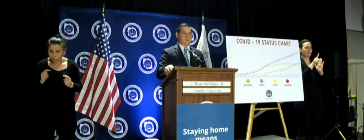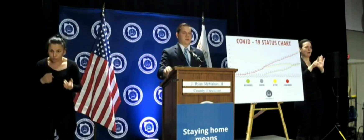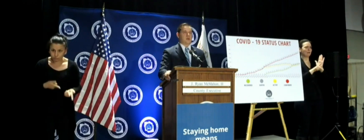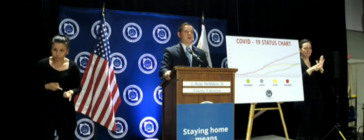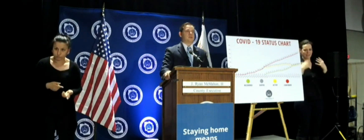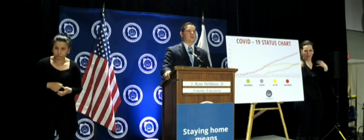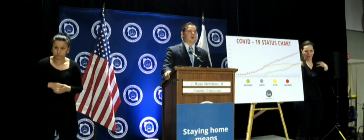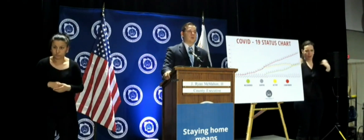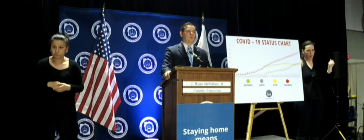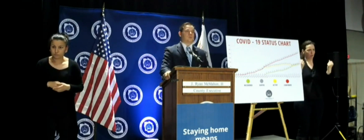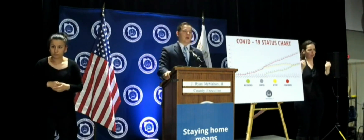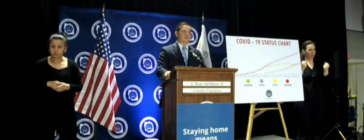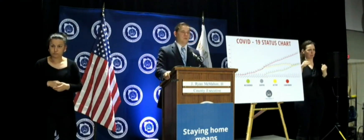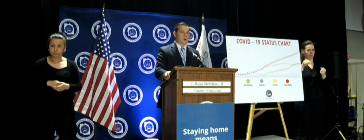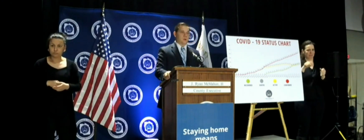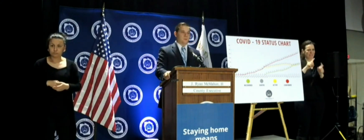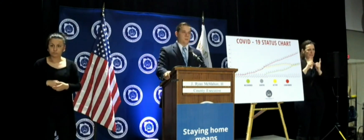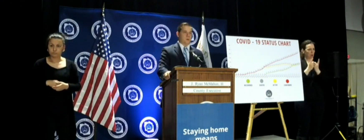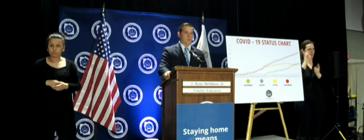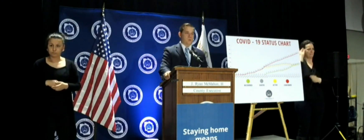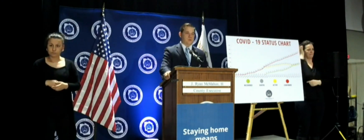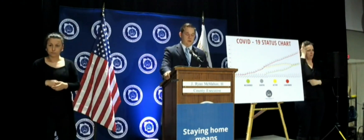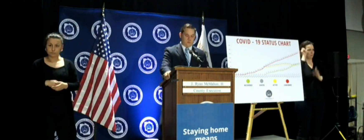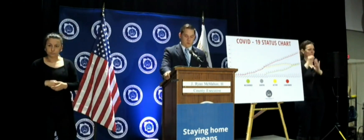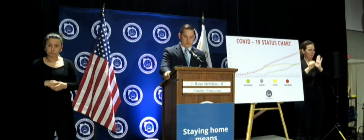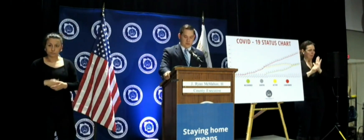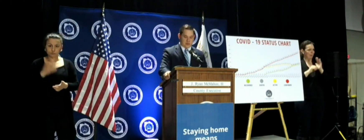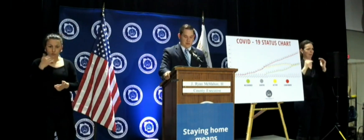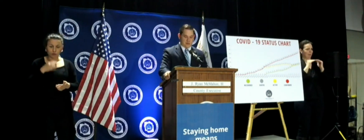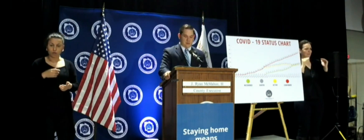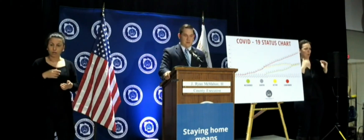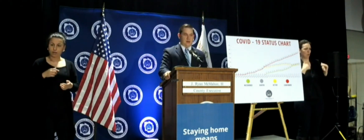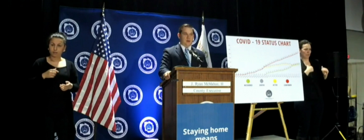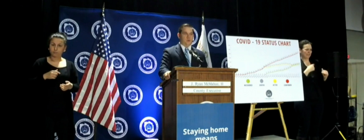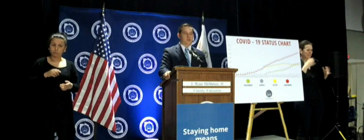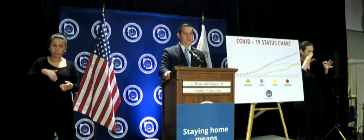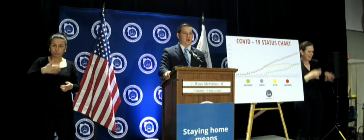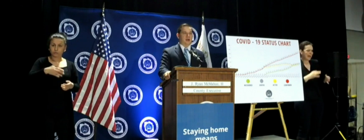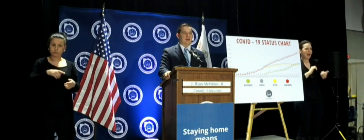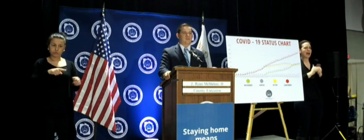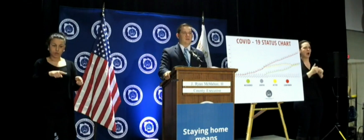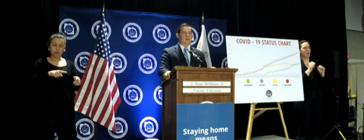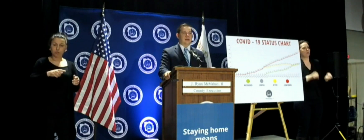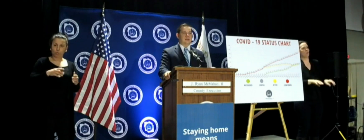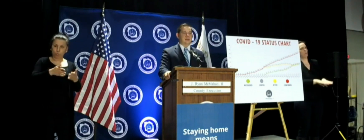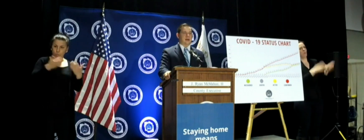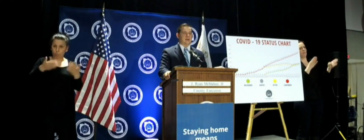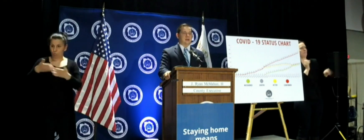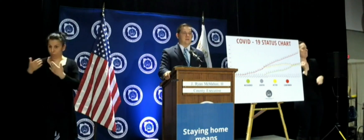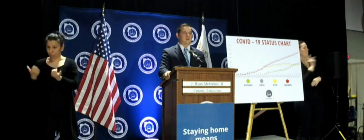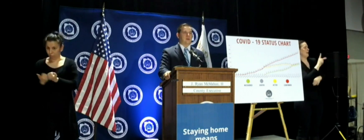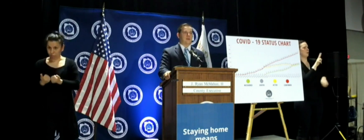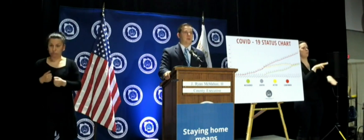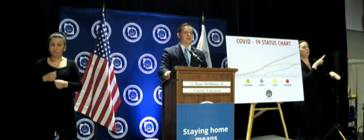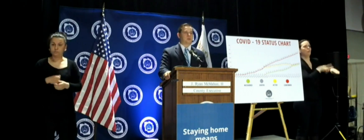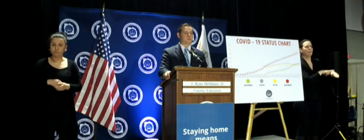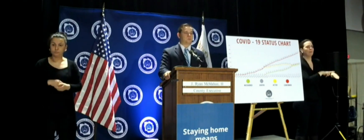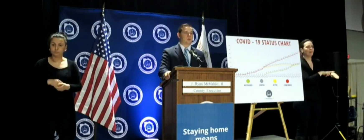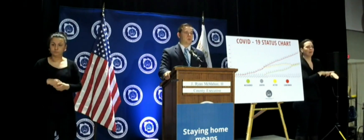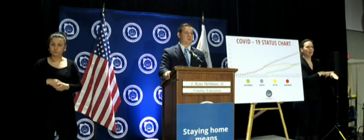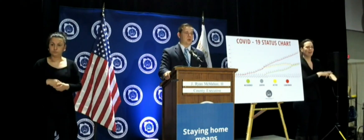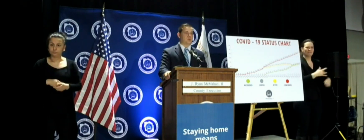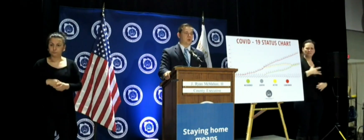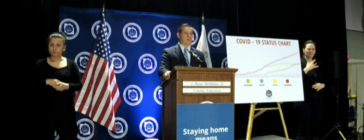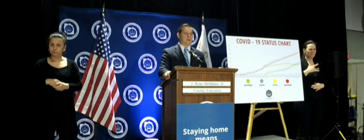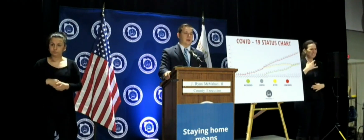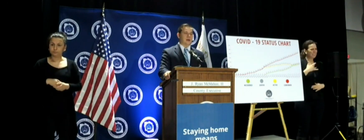restarts. And so for everybody who's very focused in on a restart, and I feel that anxiety and I feel that pressure, and